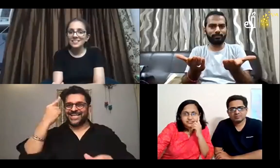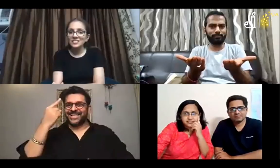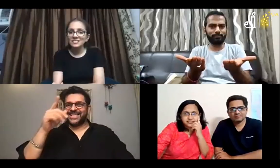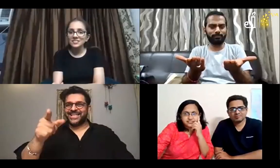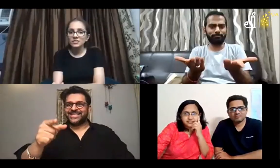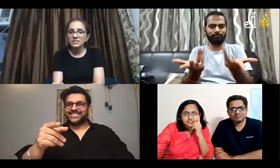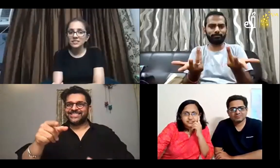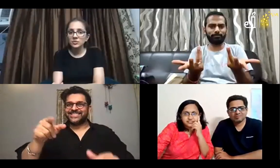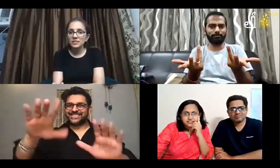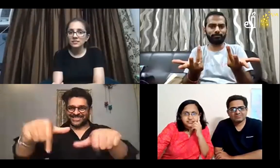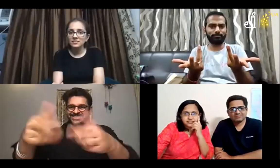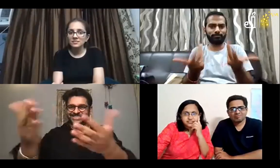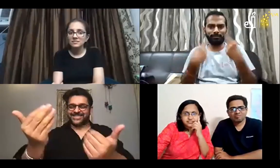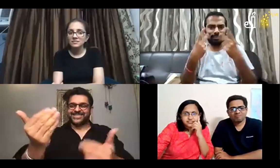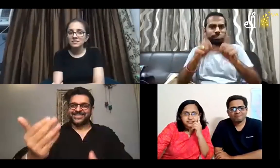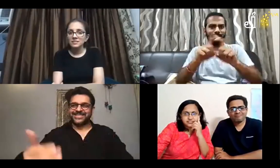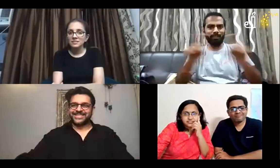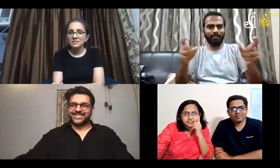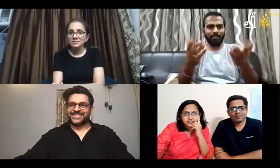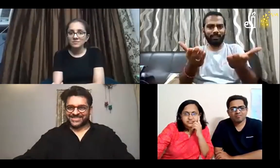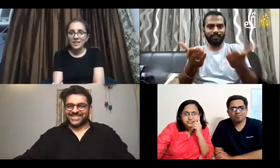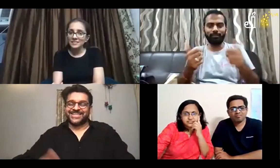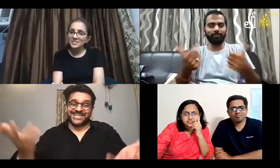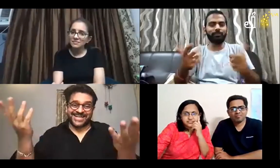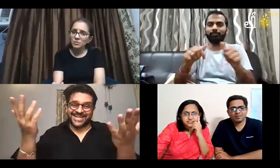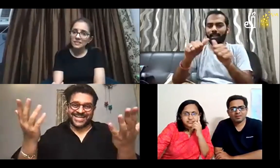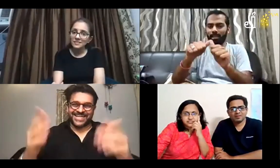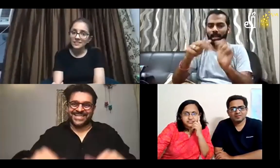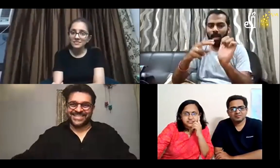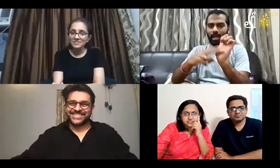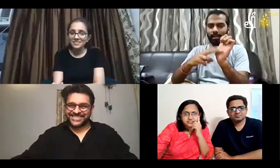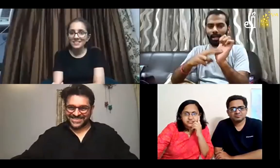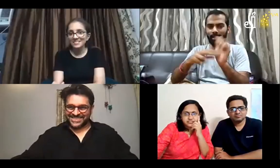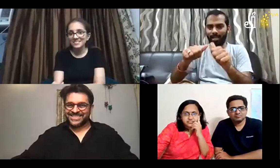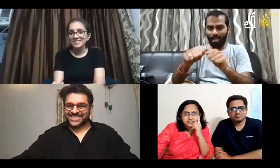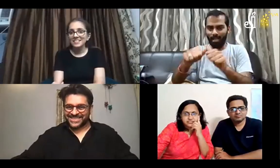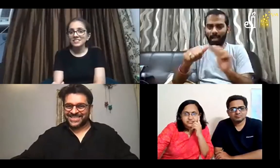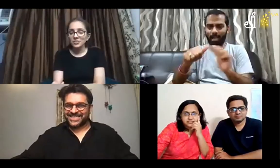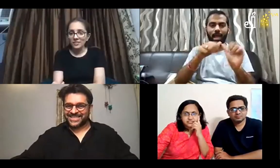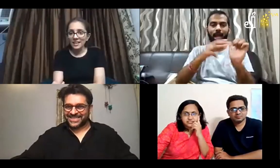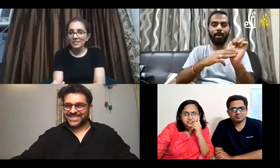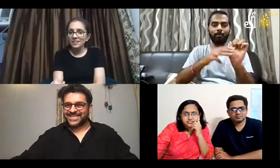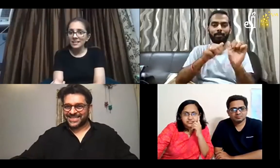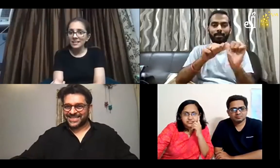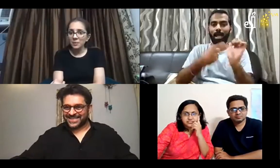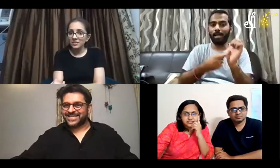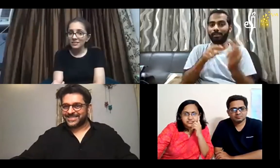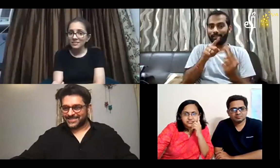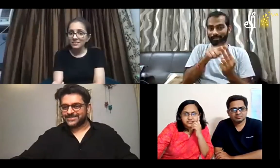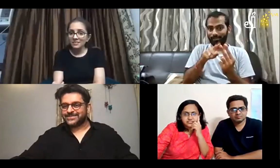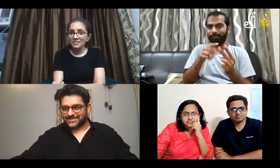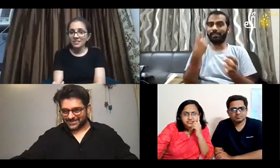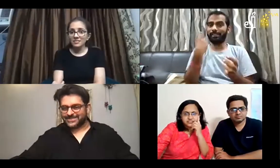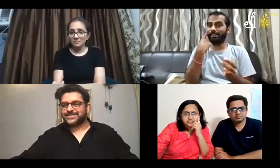Yeah, your internet's constantly going. I can see everyone clearly. I know. So Dr. Anna and Amar